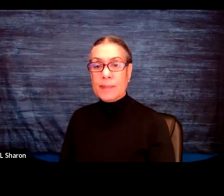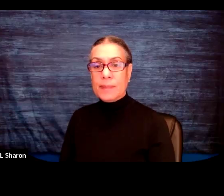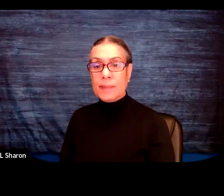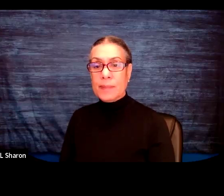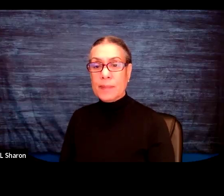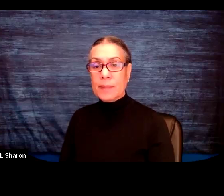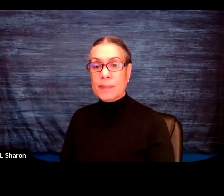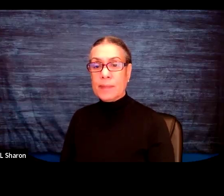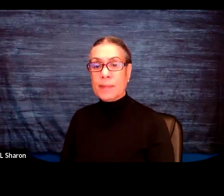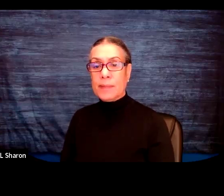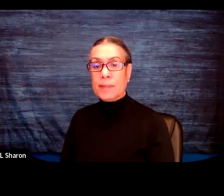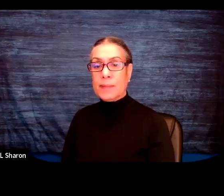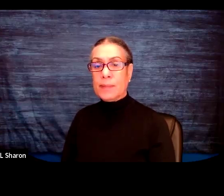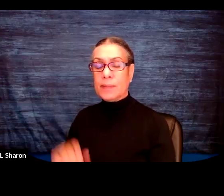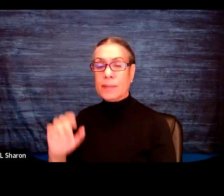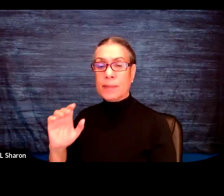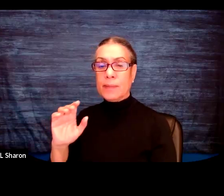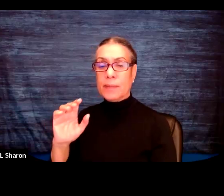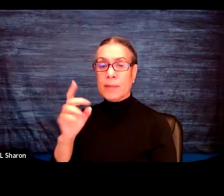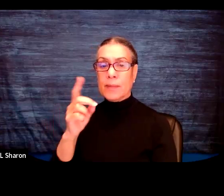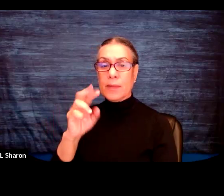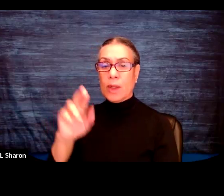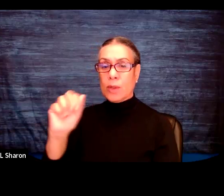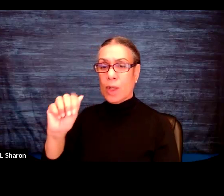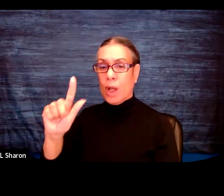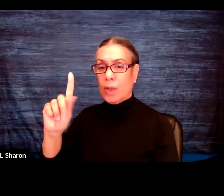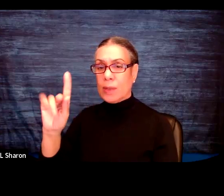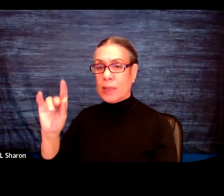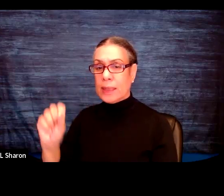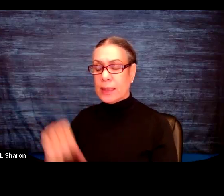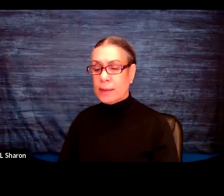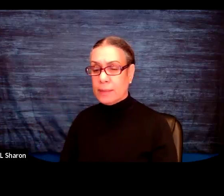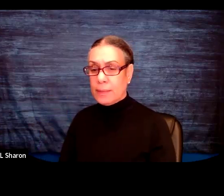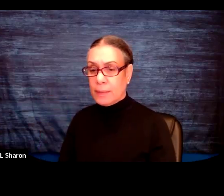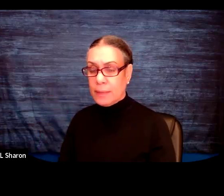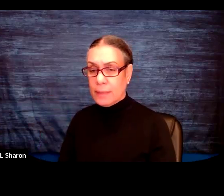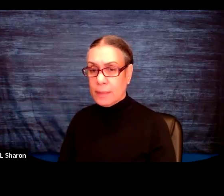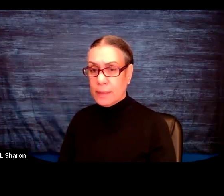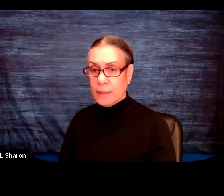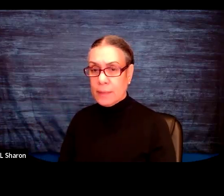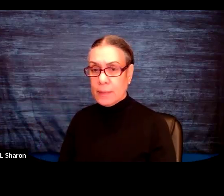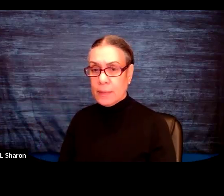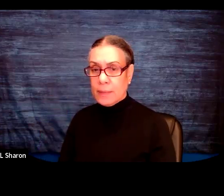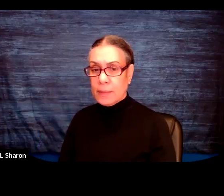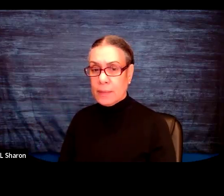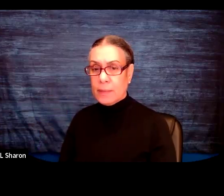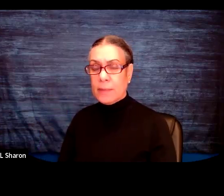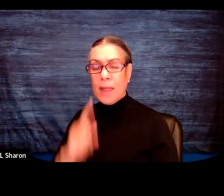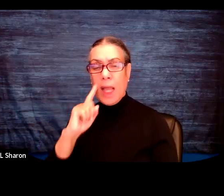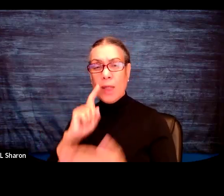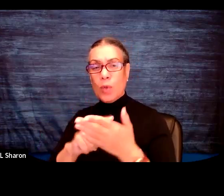I just have one question, and it's related actually to one of your appendix